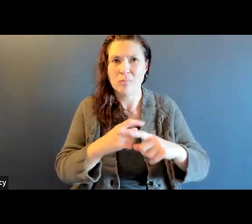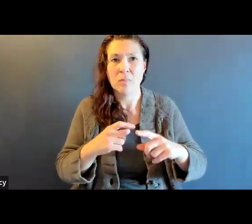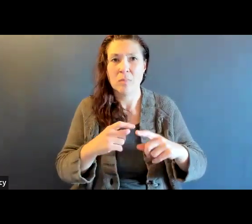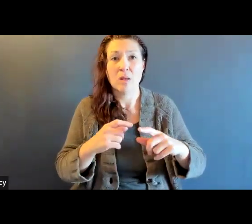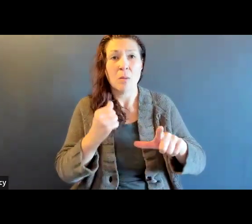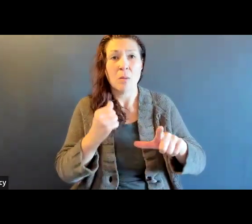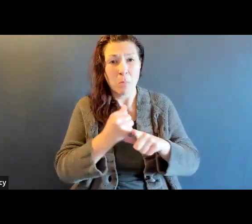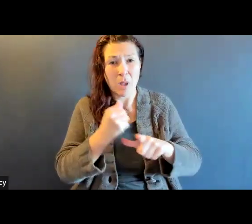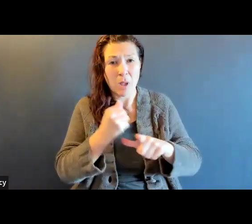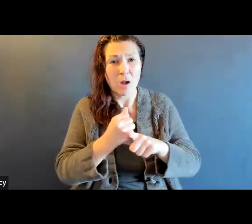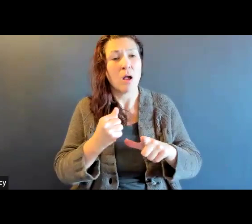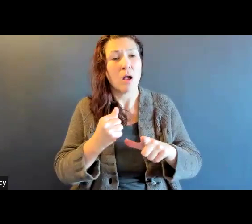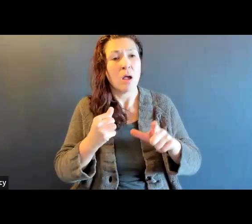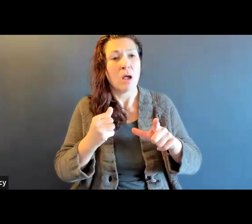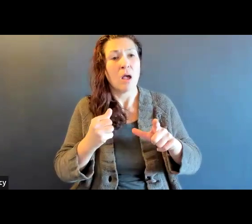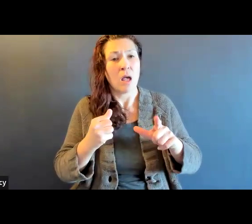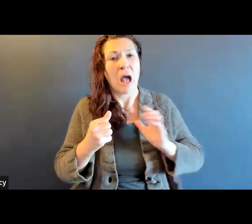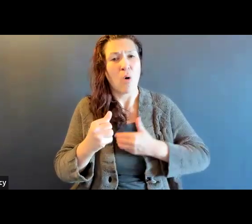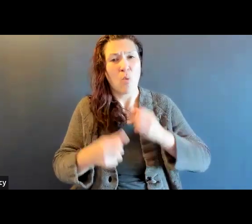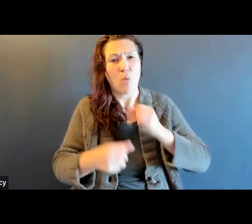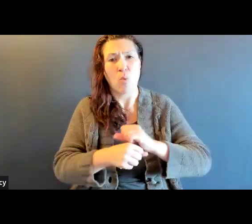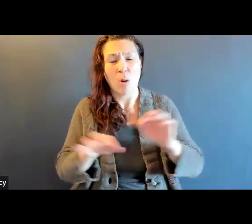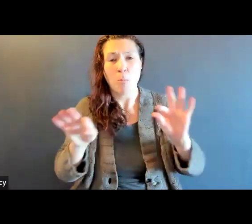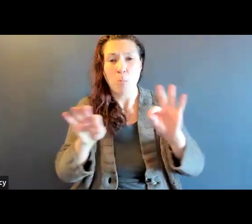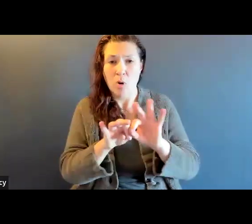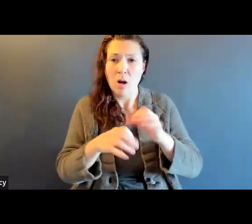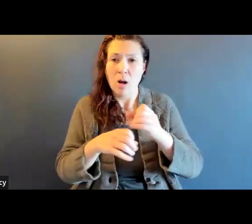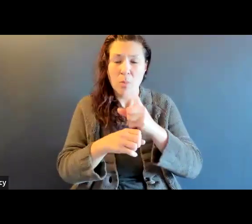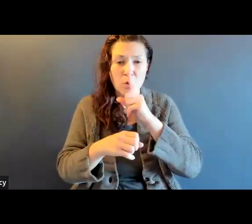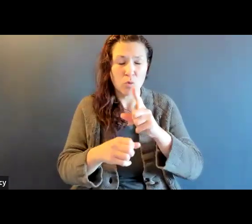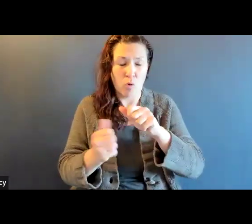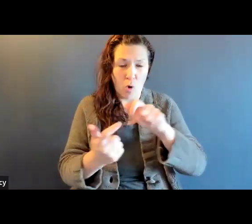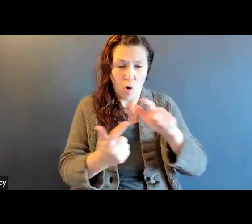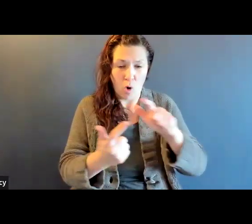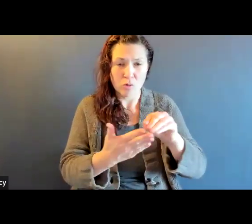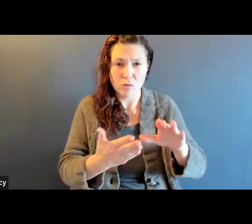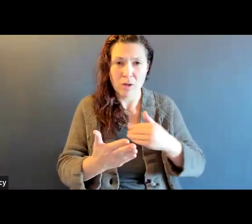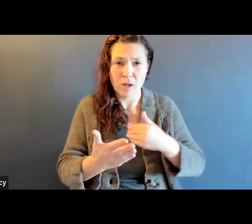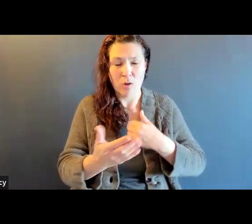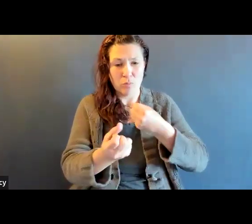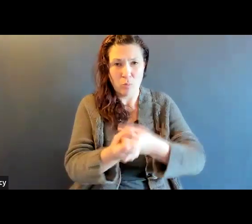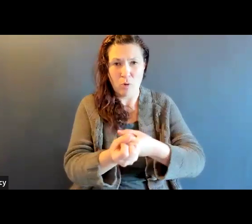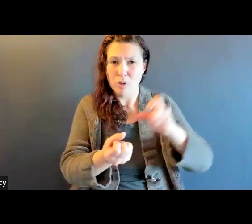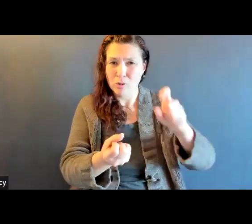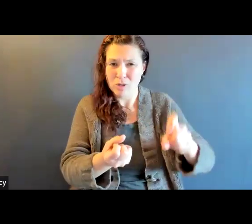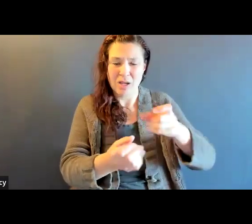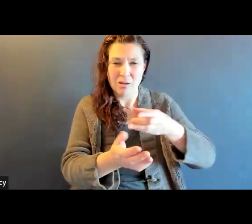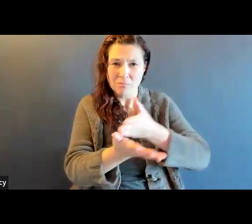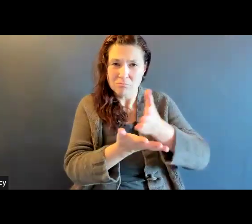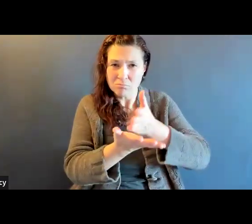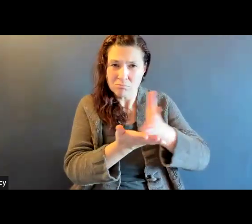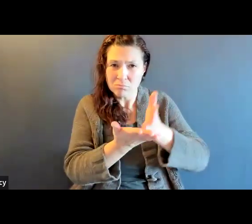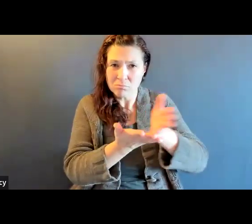our work is critical to ensure that each student receives the necessary support in these areas, helping to